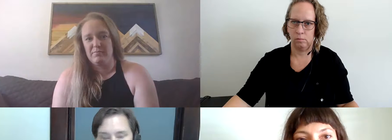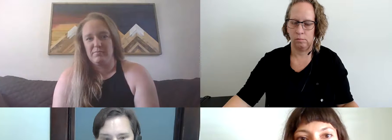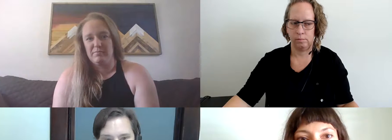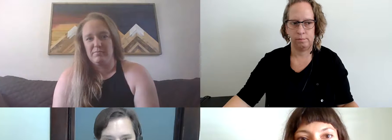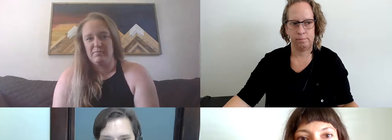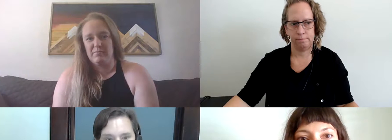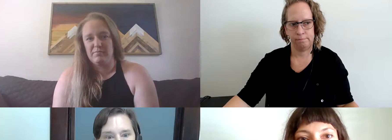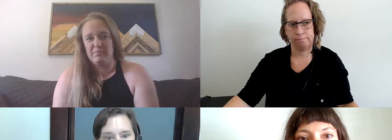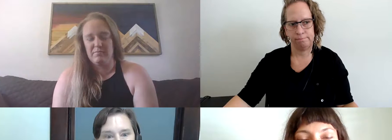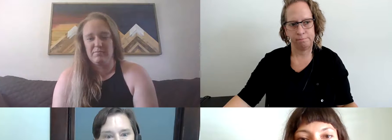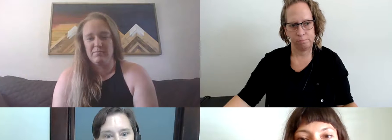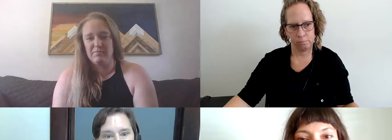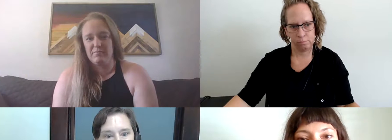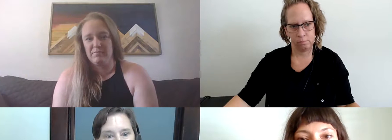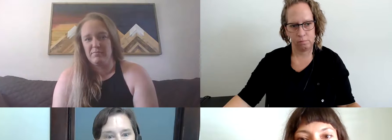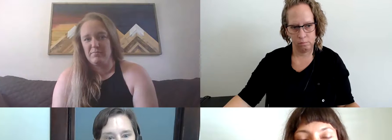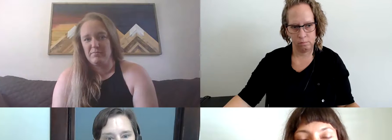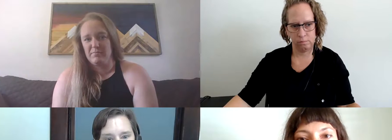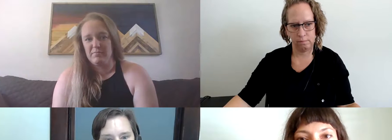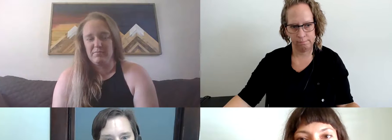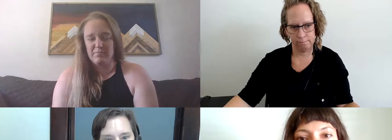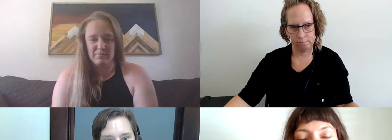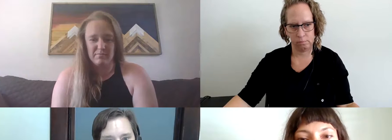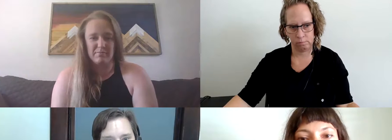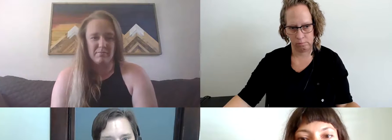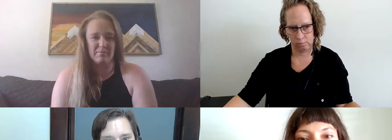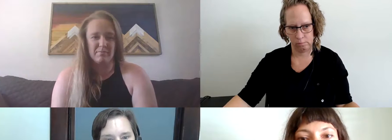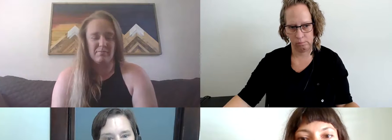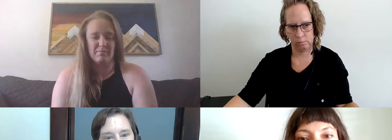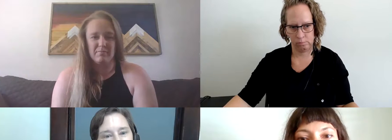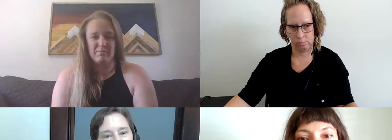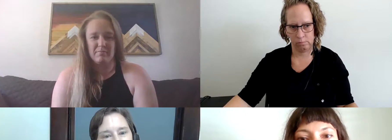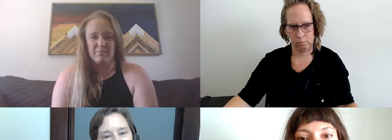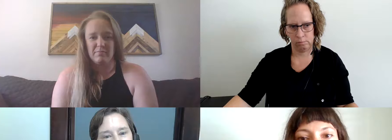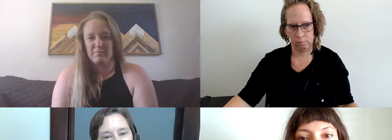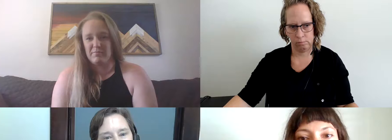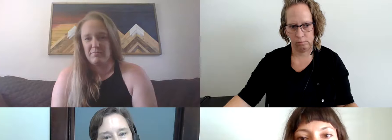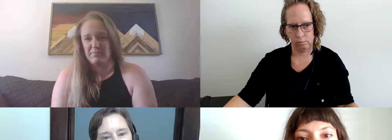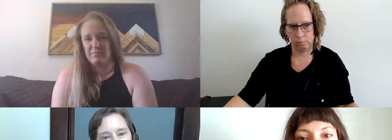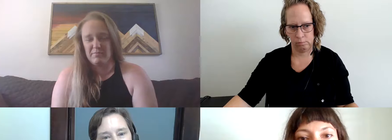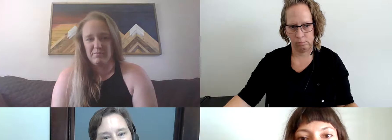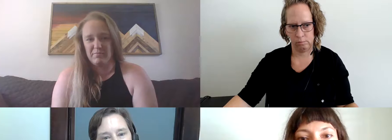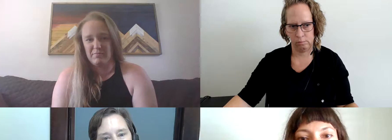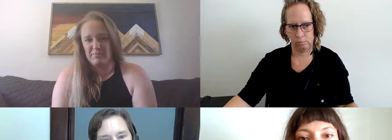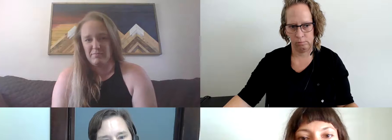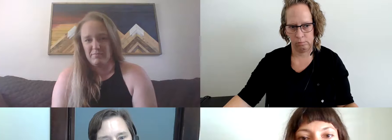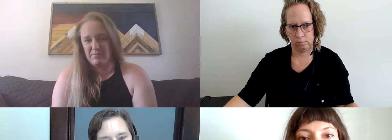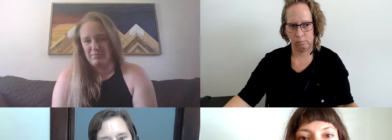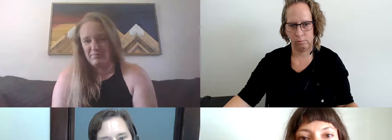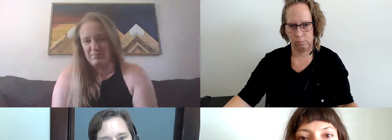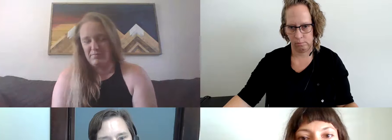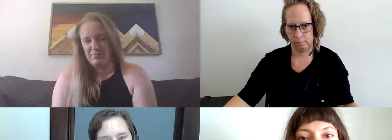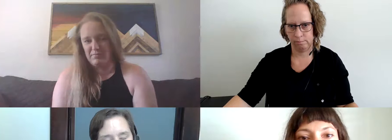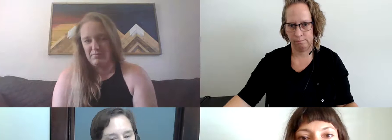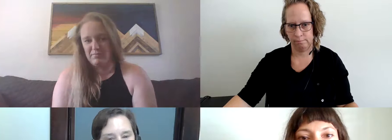the organization will be overwhelmed in trying to accommodate their needs. So really, if I could take a step